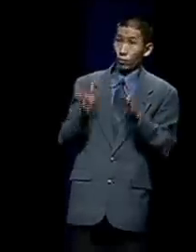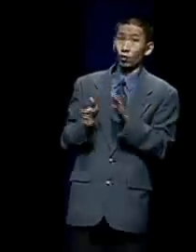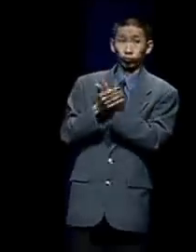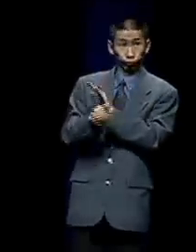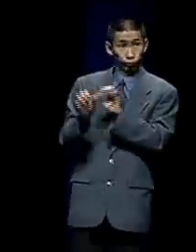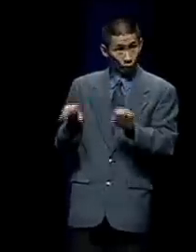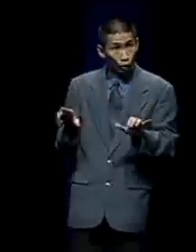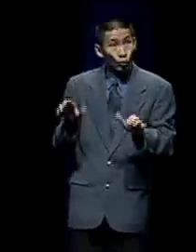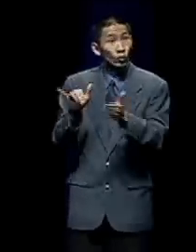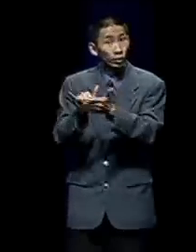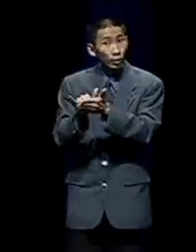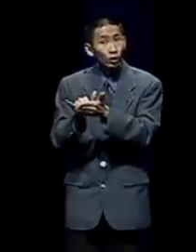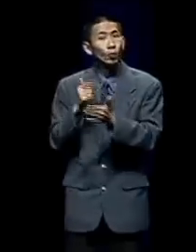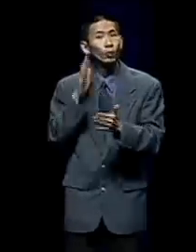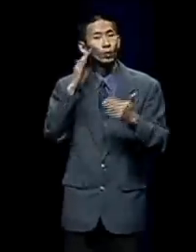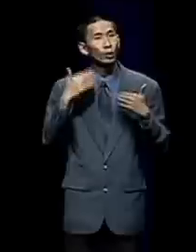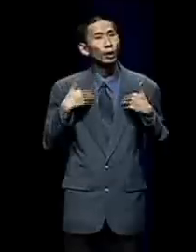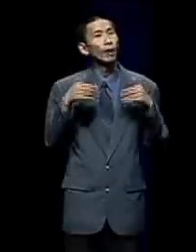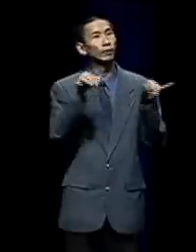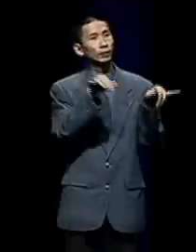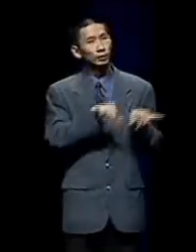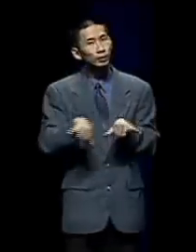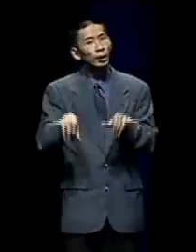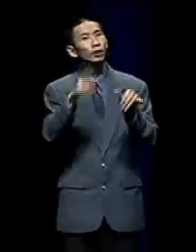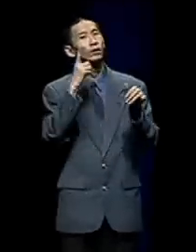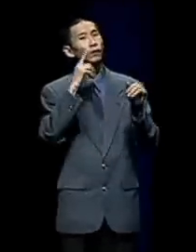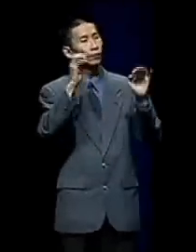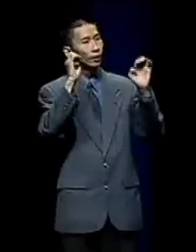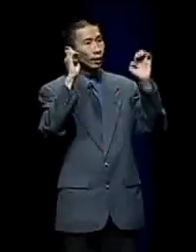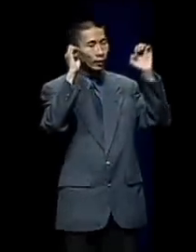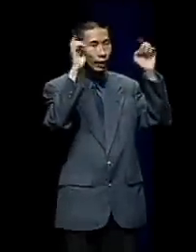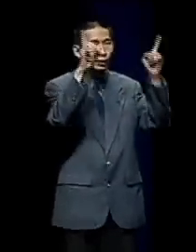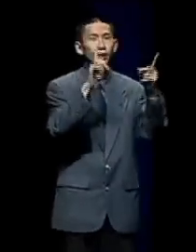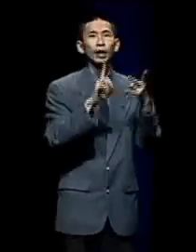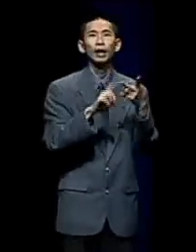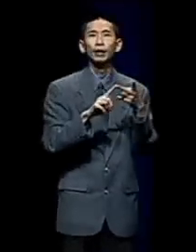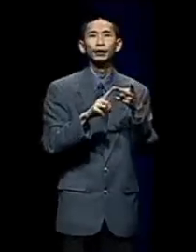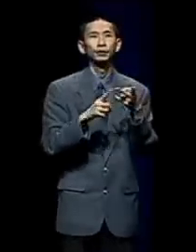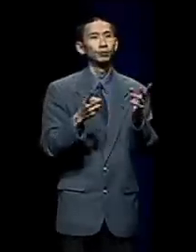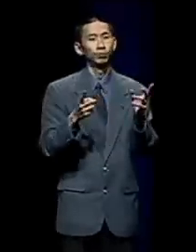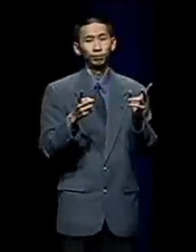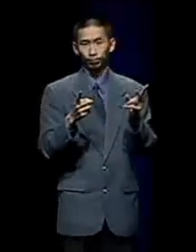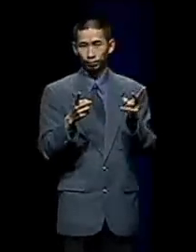we're going to have standards for education, experience, examination, whatever. Okay?